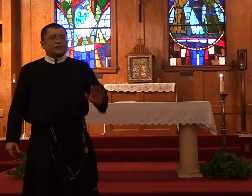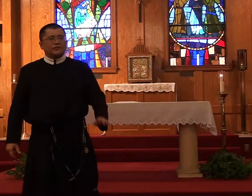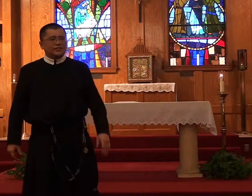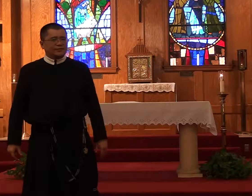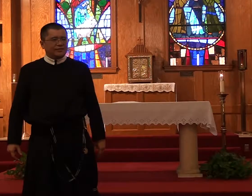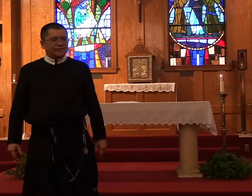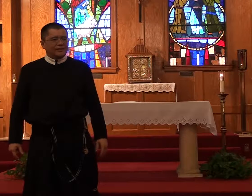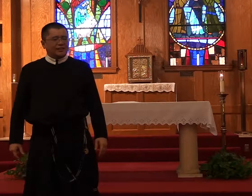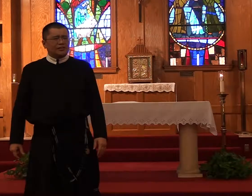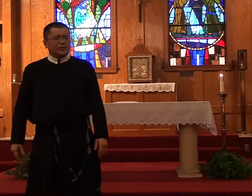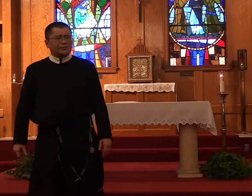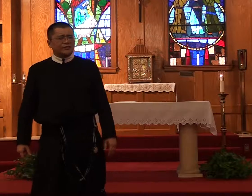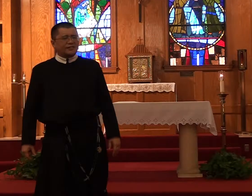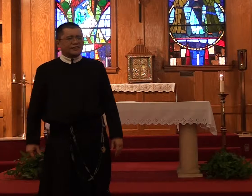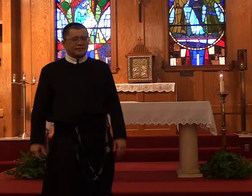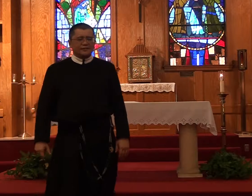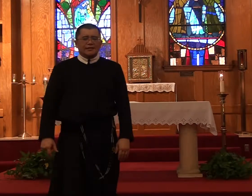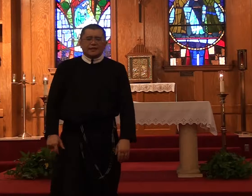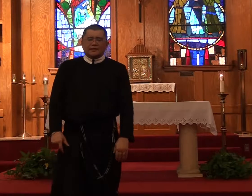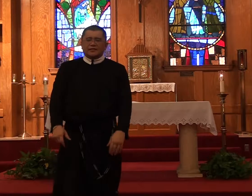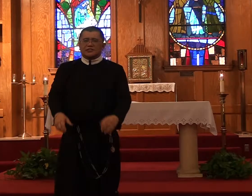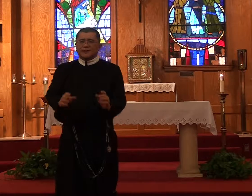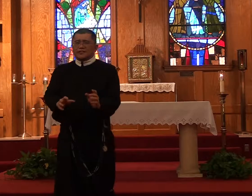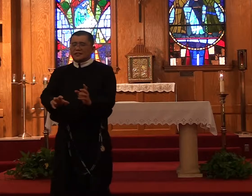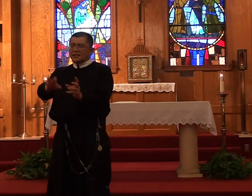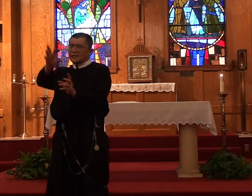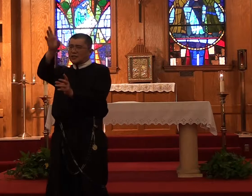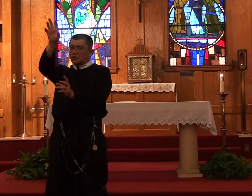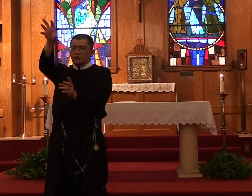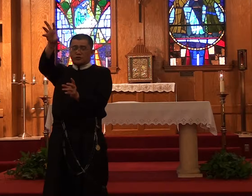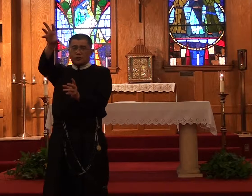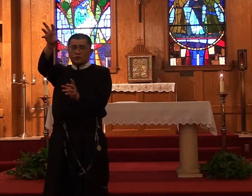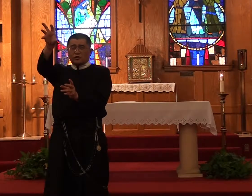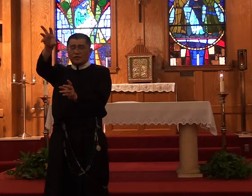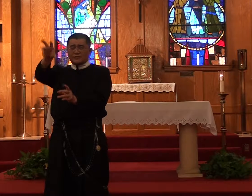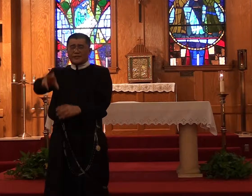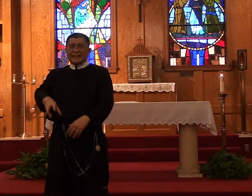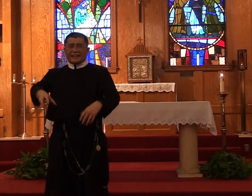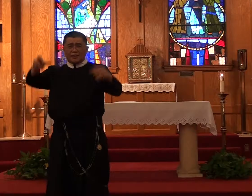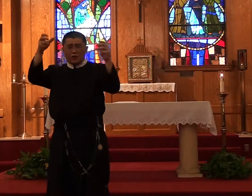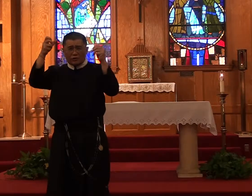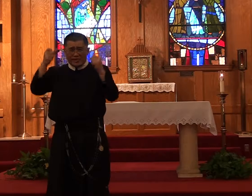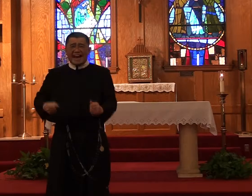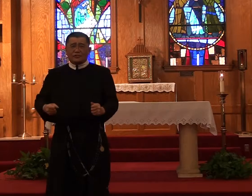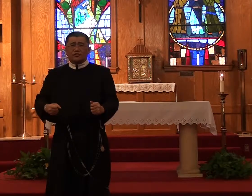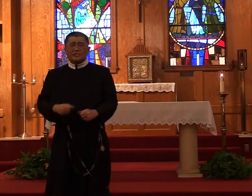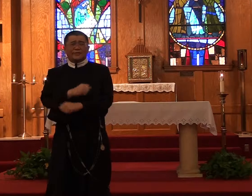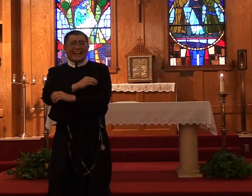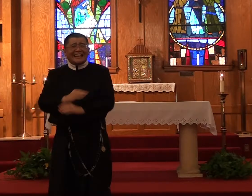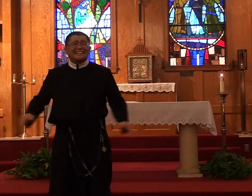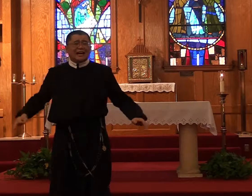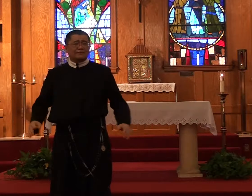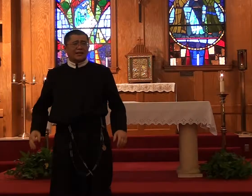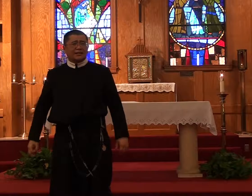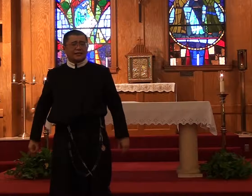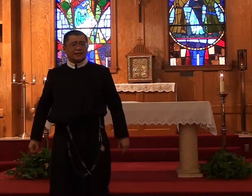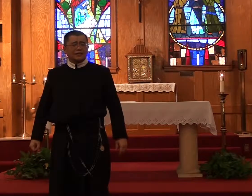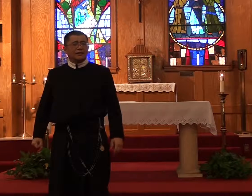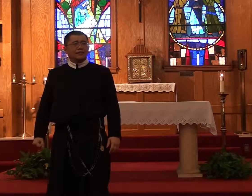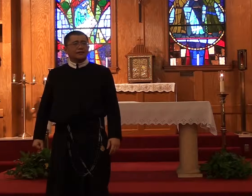Holy Spirit. A lot of people thought, oh, I'm going to speak in tongue and I can control the Holy Spirit and I can call down the Holy Spirit anytime I like.